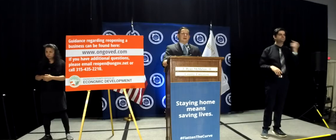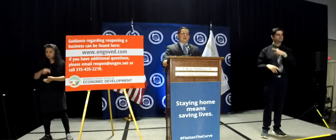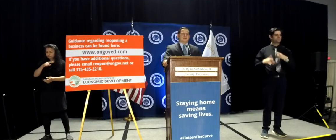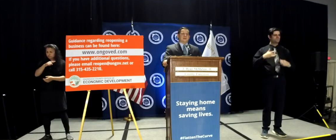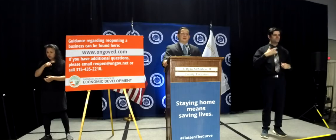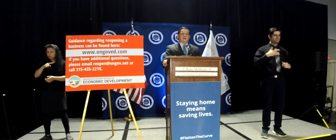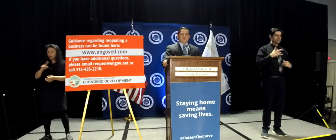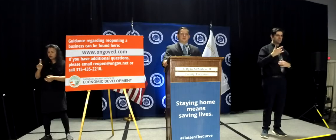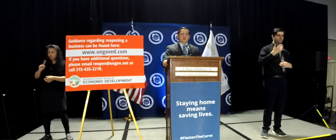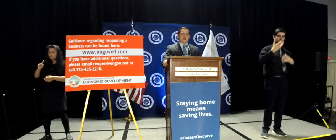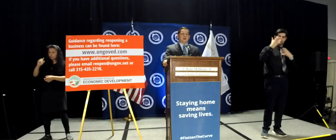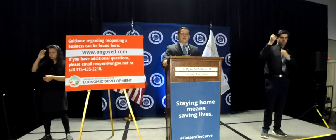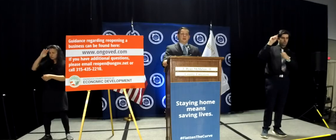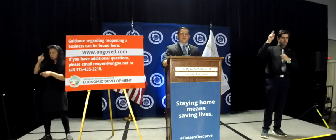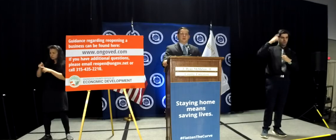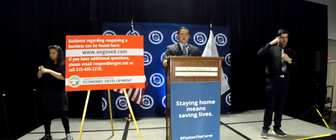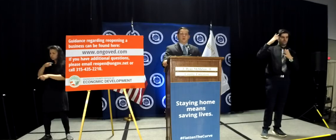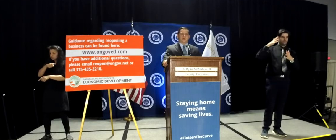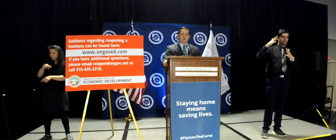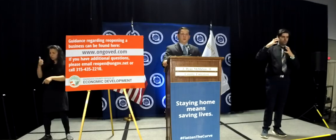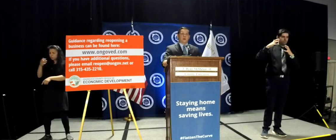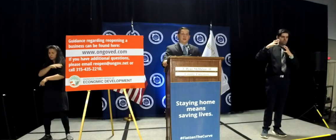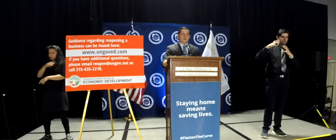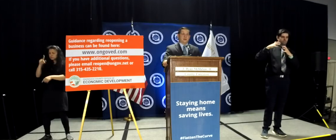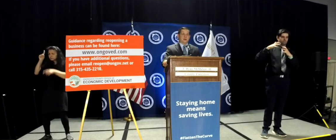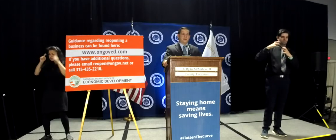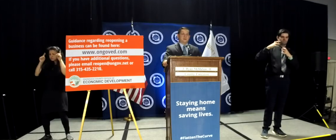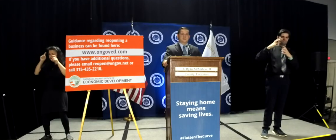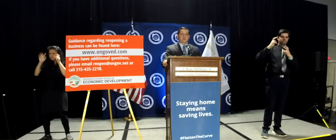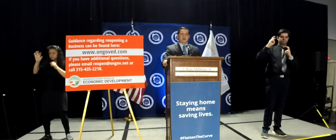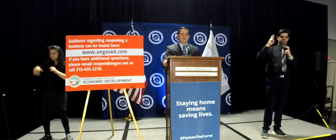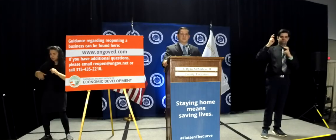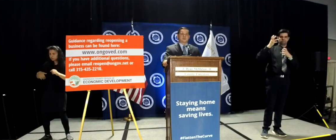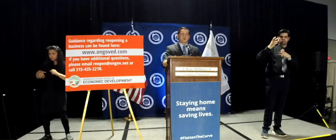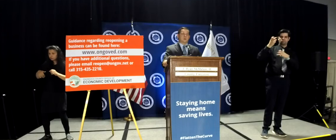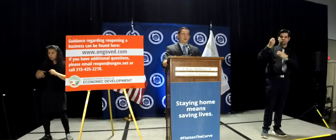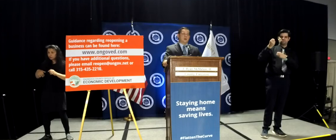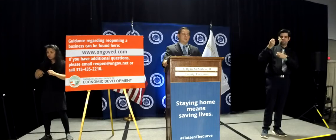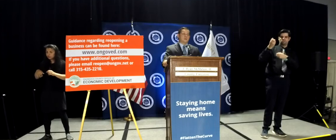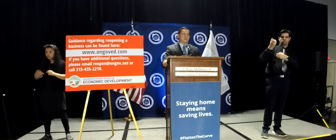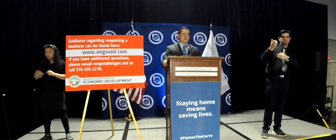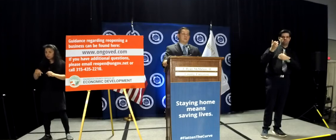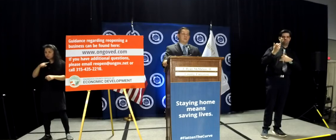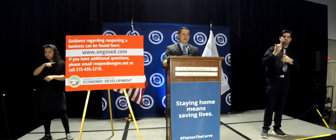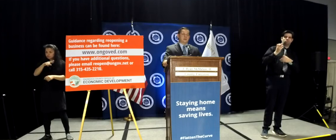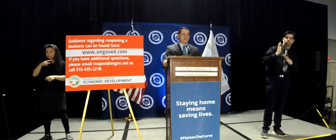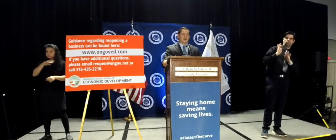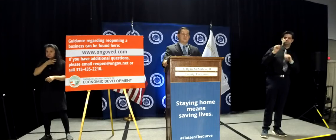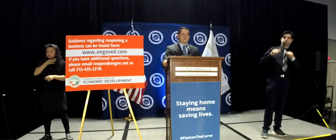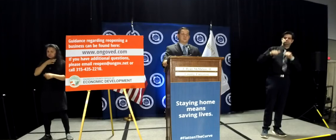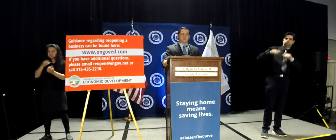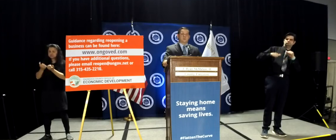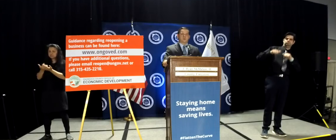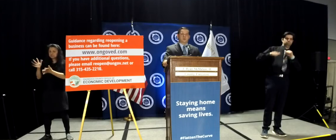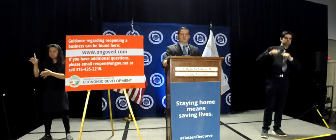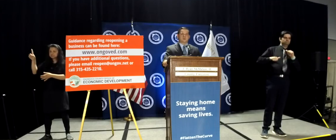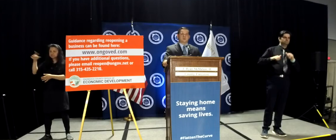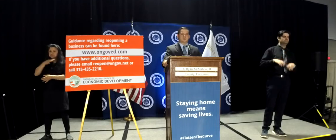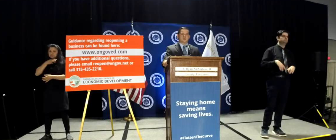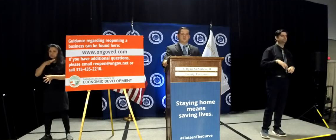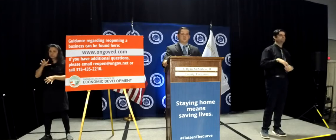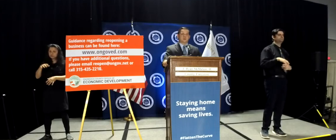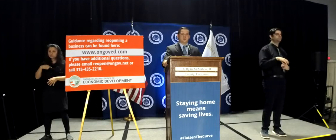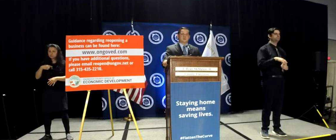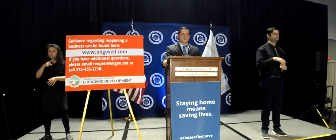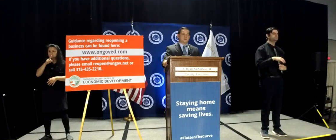I'm not going to answer that, Andrew. I'm not going to Monday morning quarterback any of my colleagues in this process. So the end of the process, people will judge